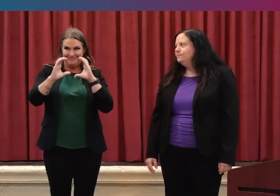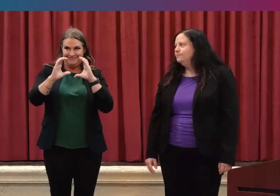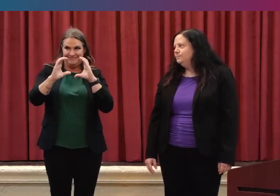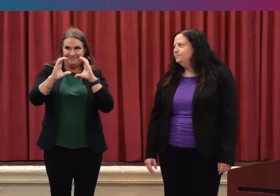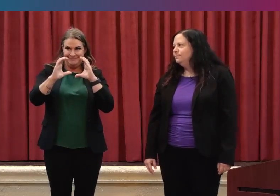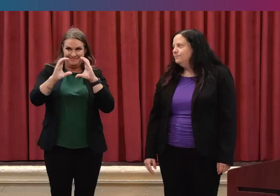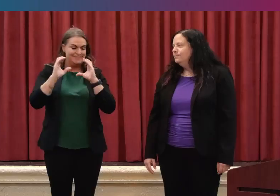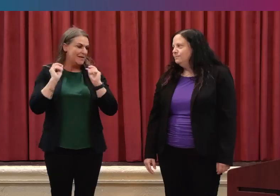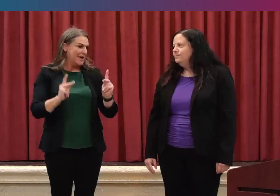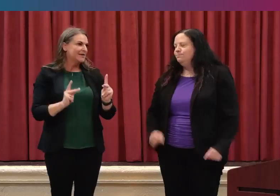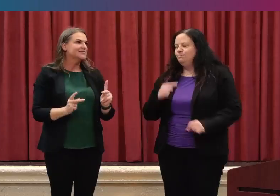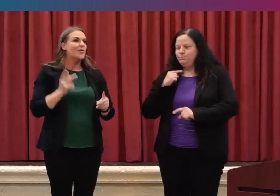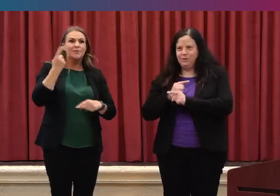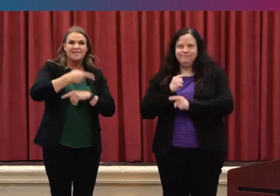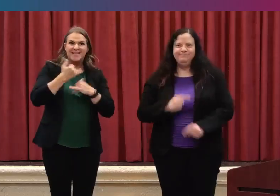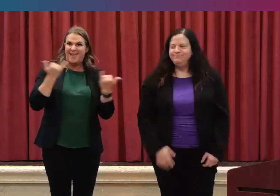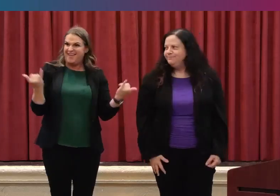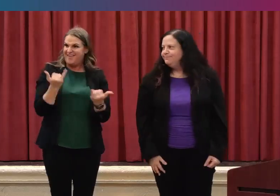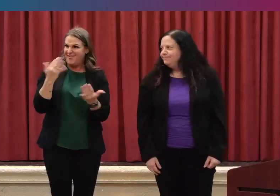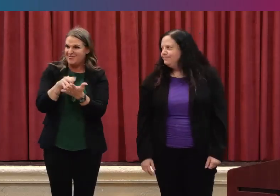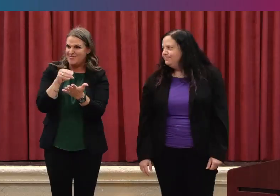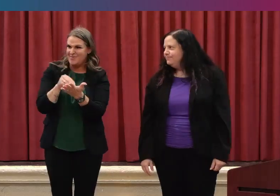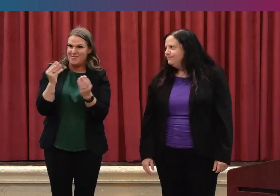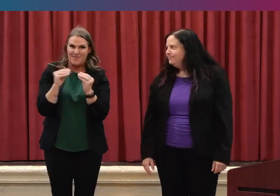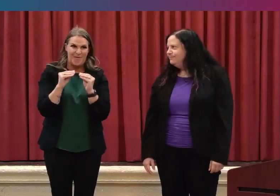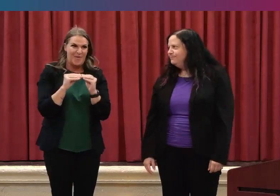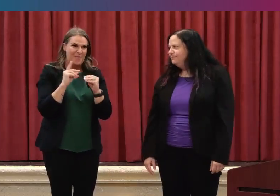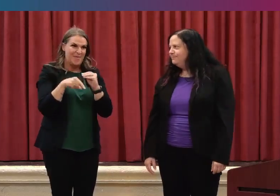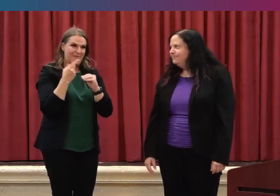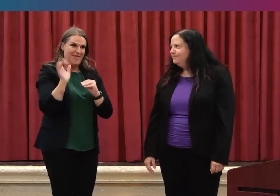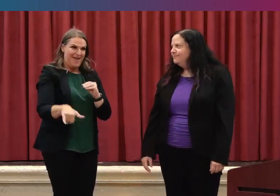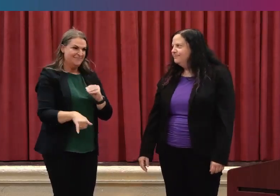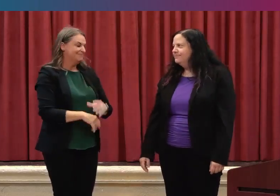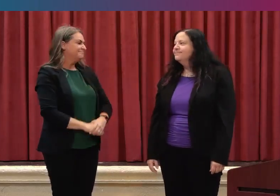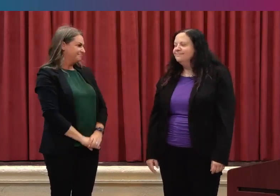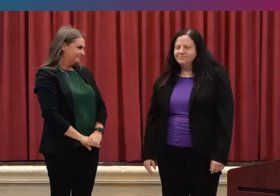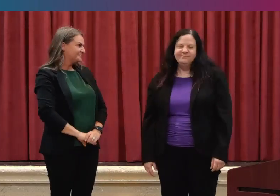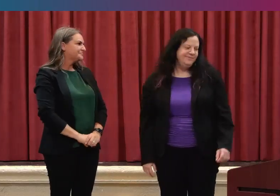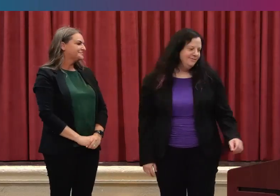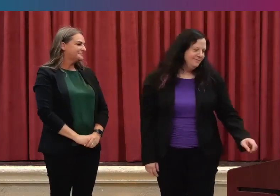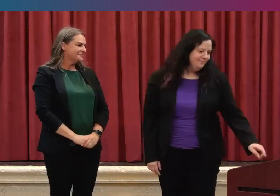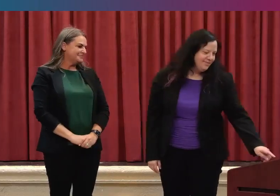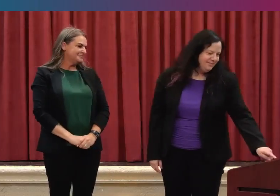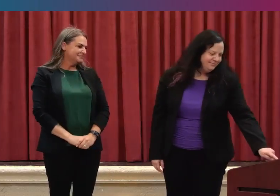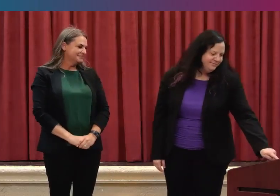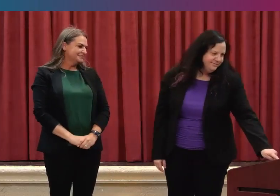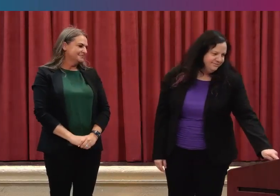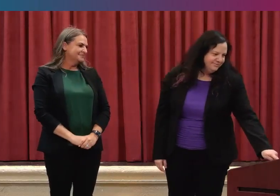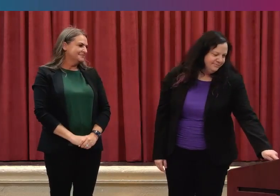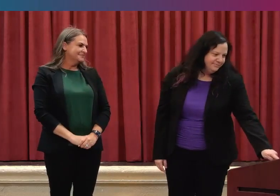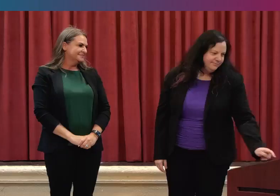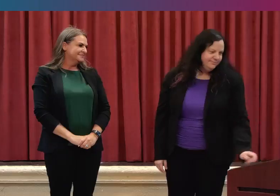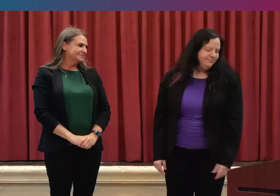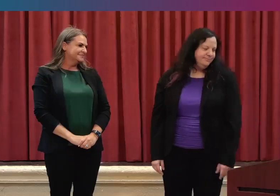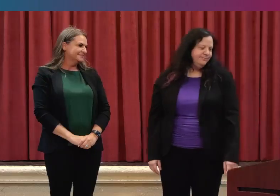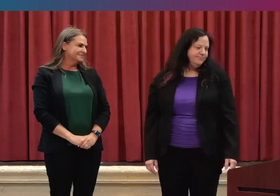individuals. Effective communication for those individuals with deaf. Deborah will go more into that.